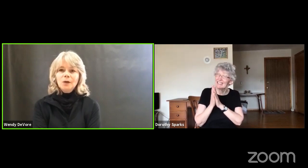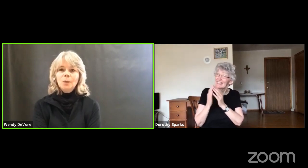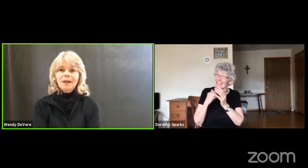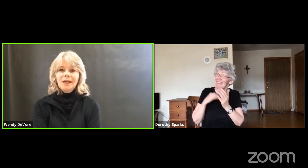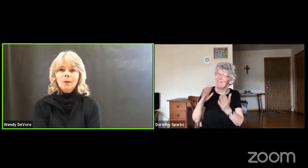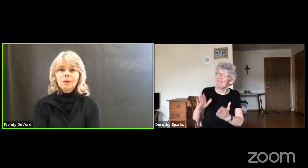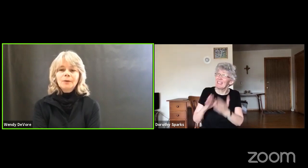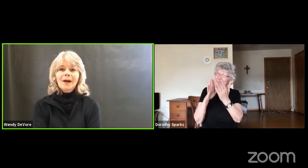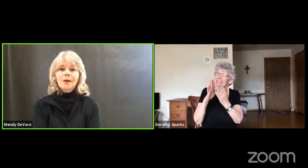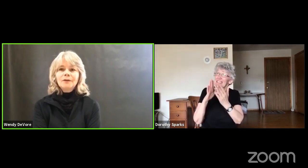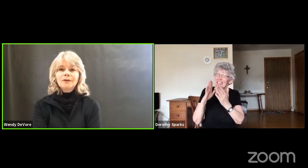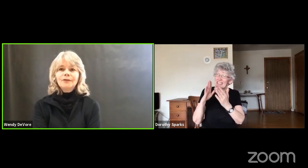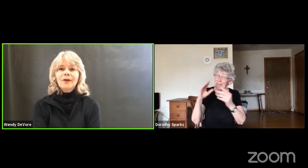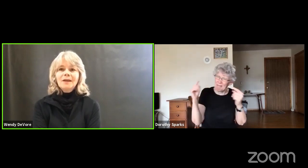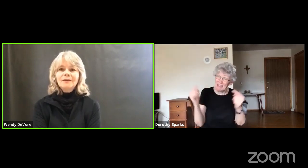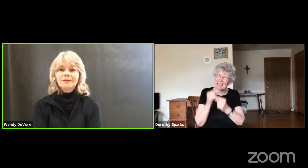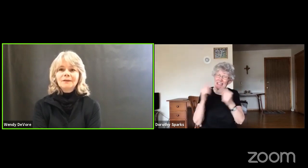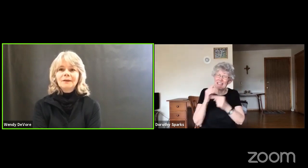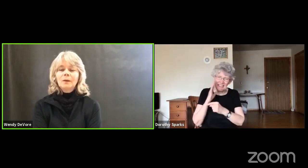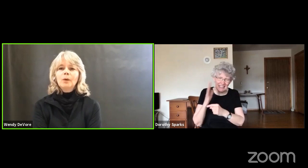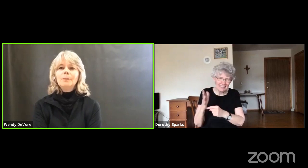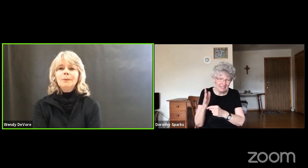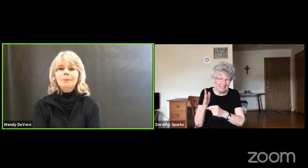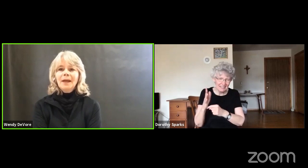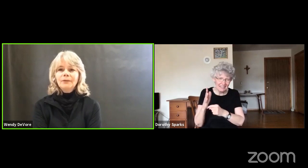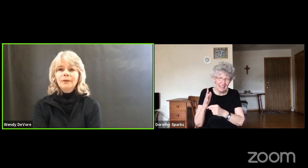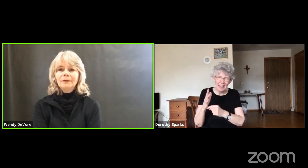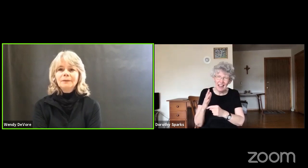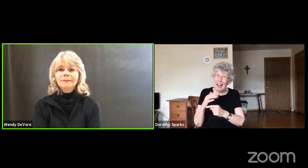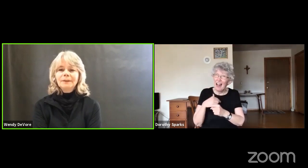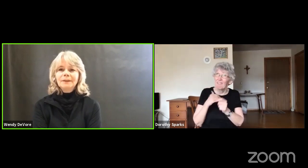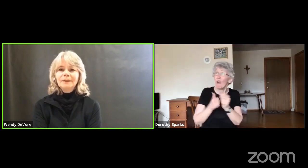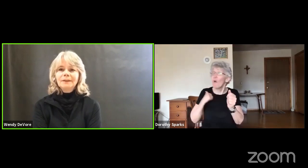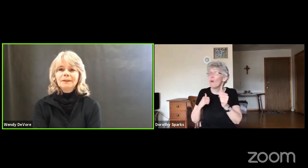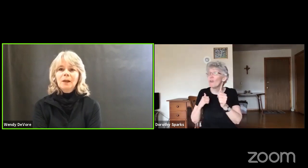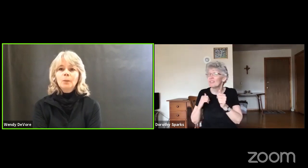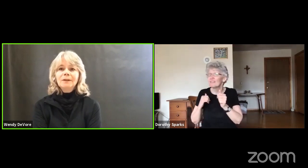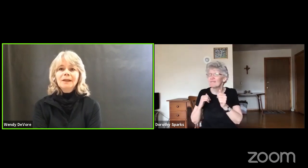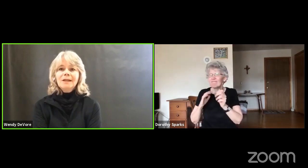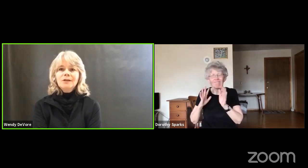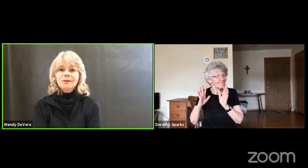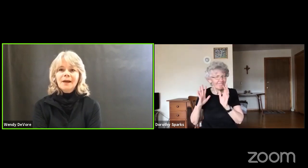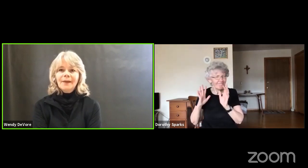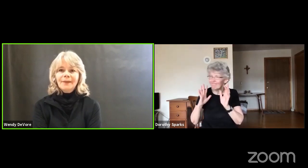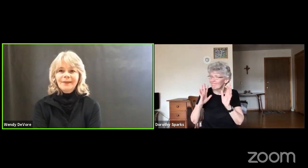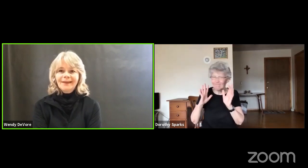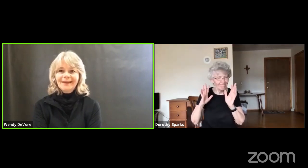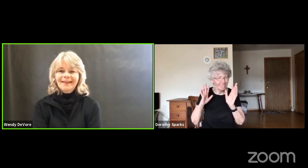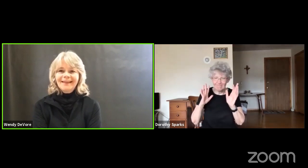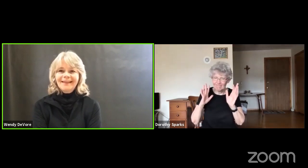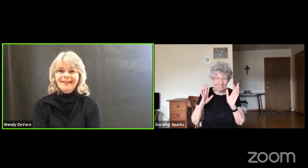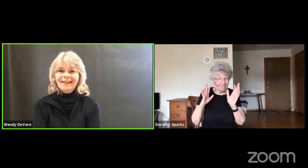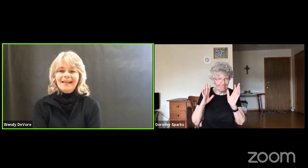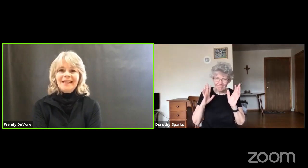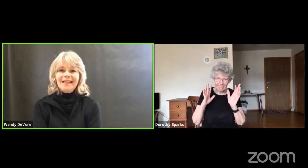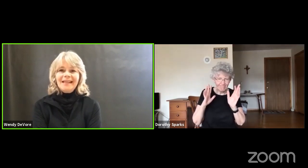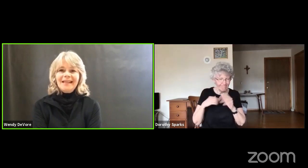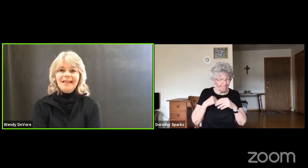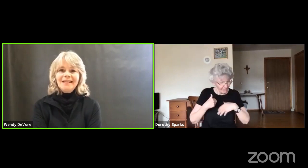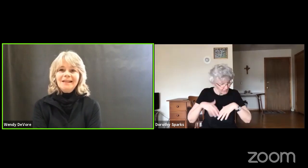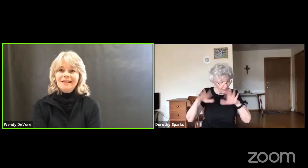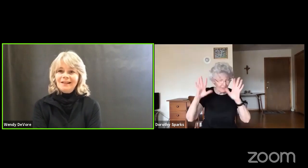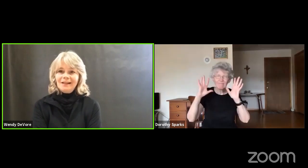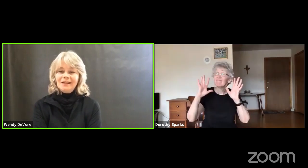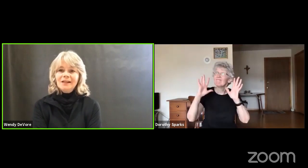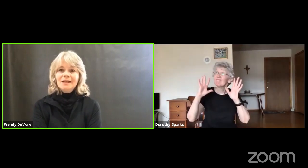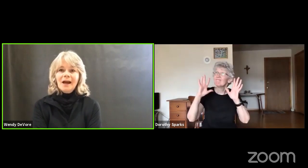and he knew what he was about to face would be painful and would lead to death. And